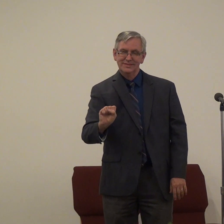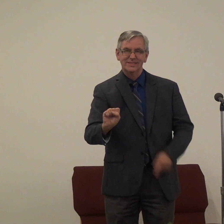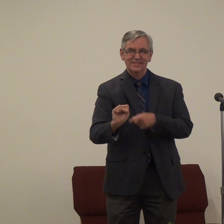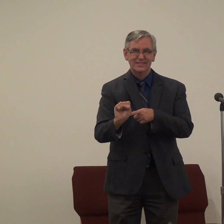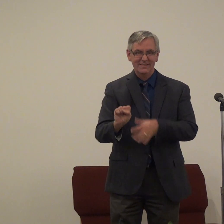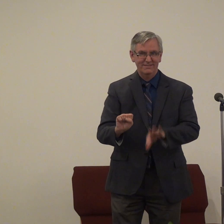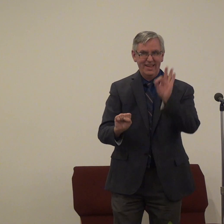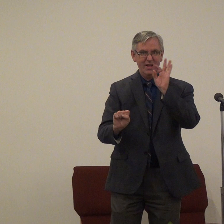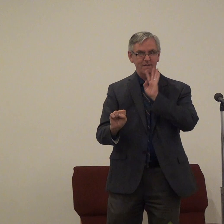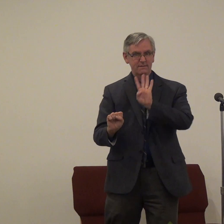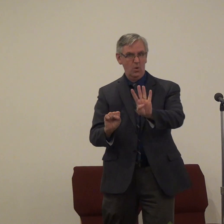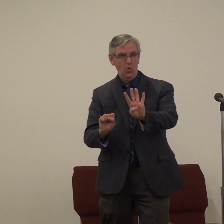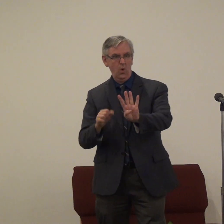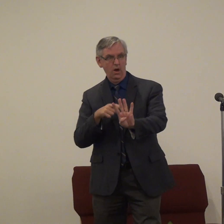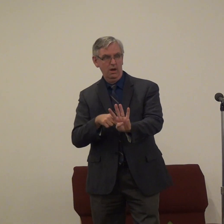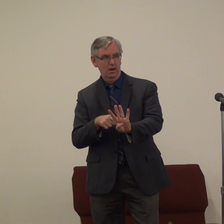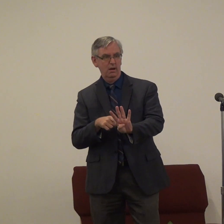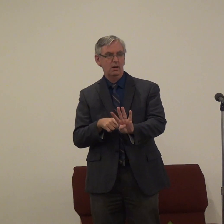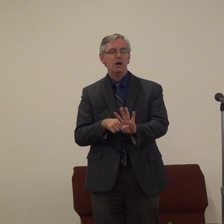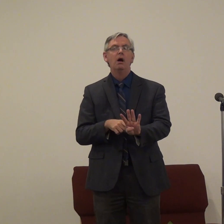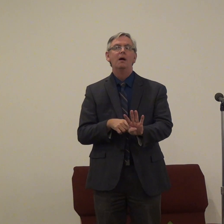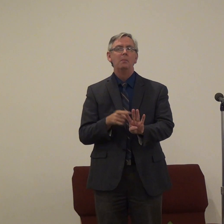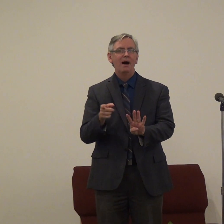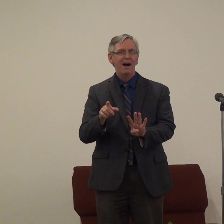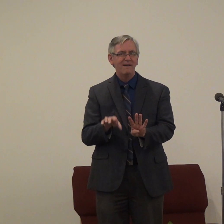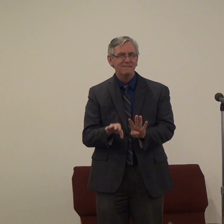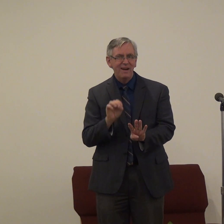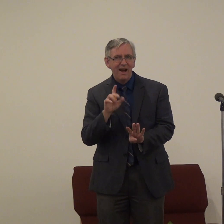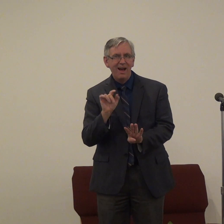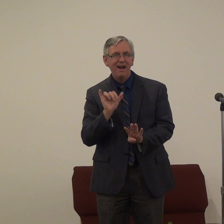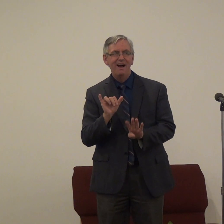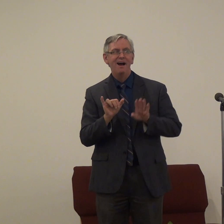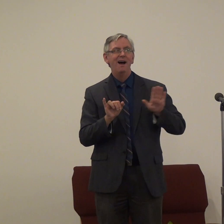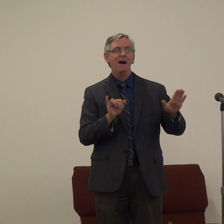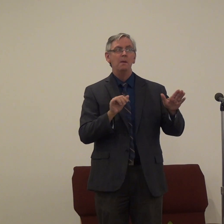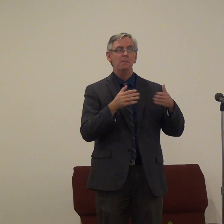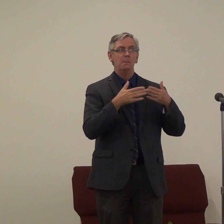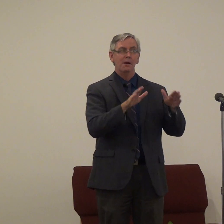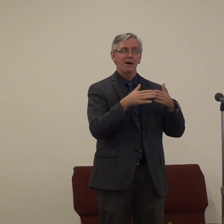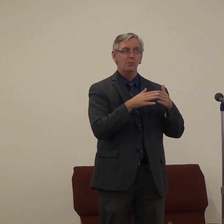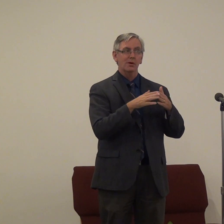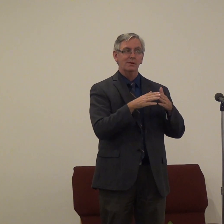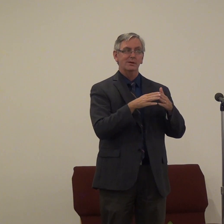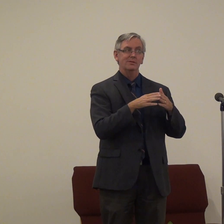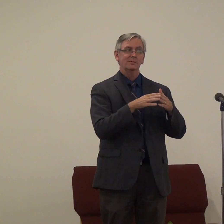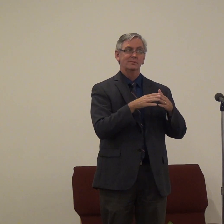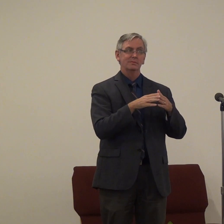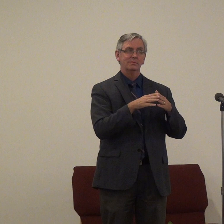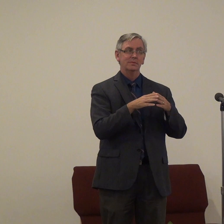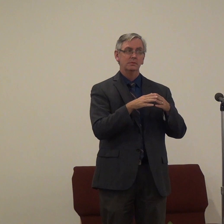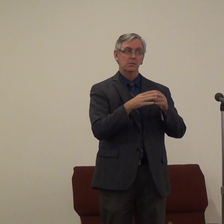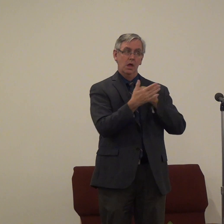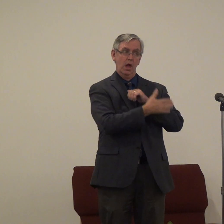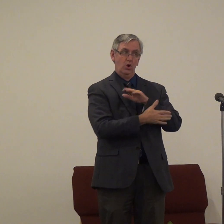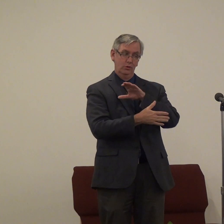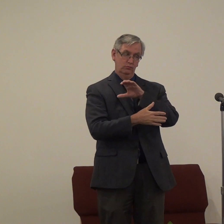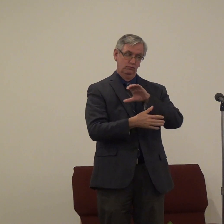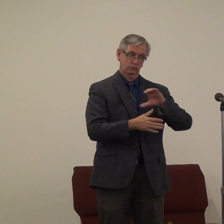Moises, and he's 4 years old. But in Panama,